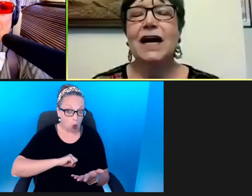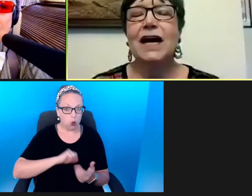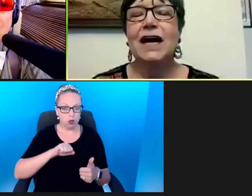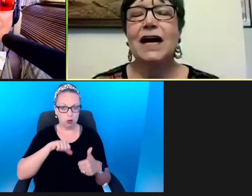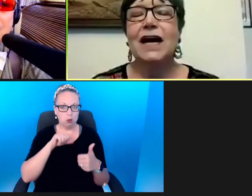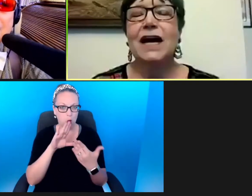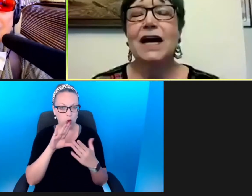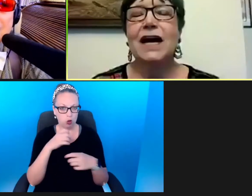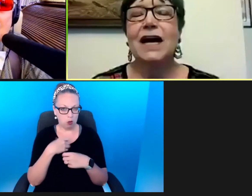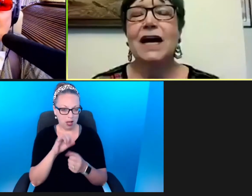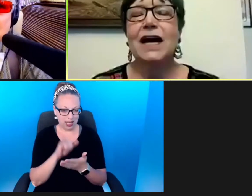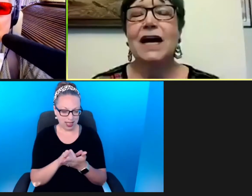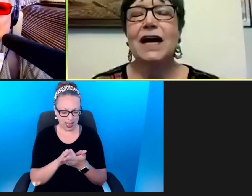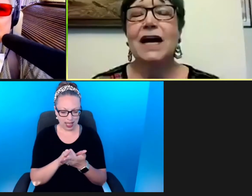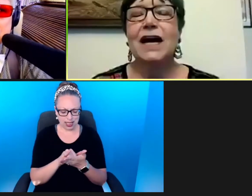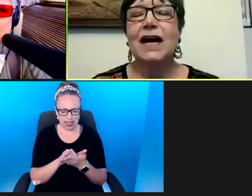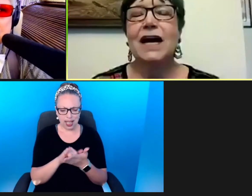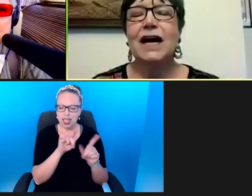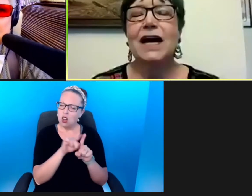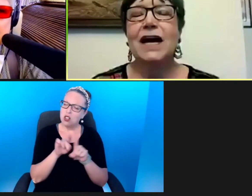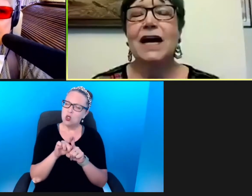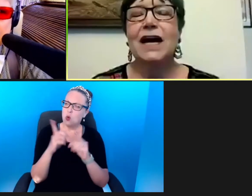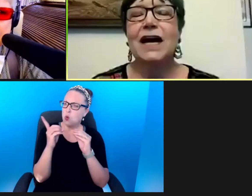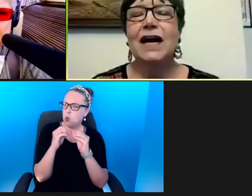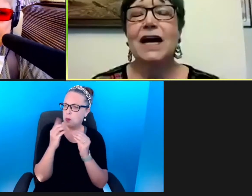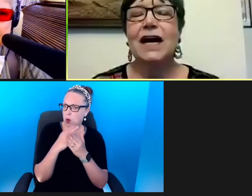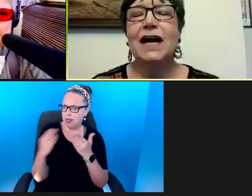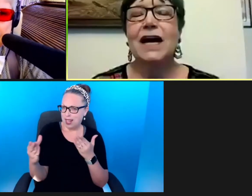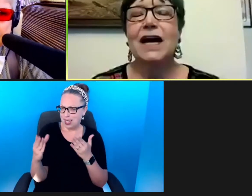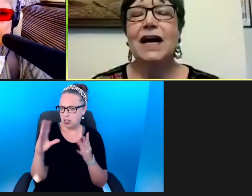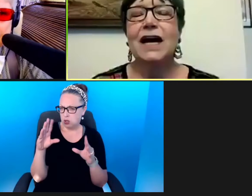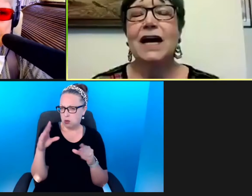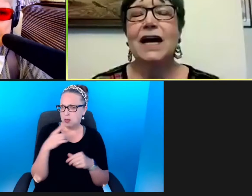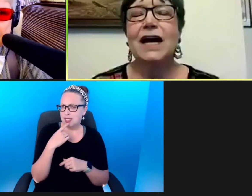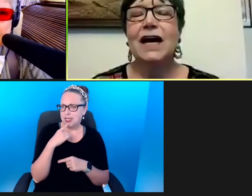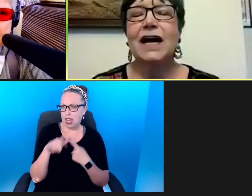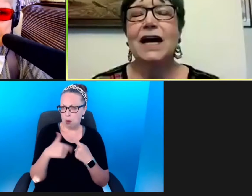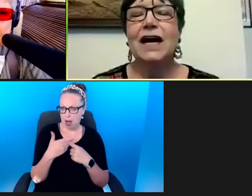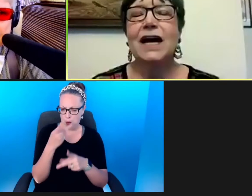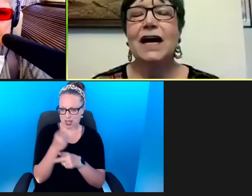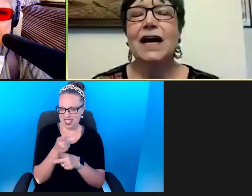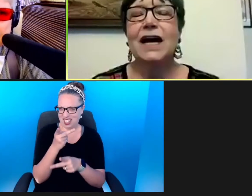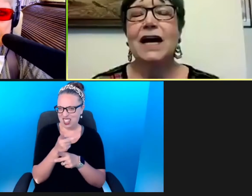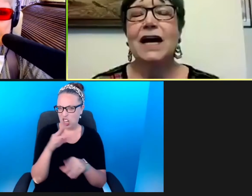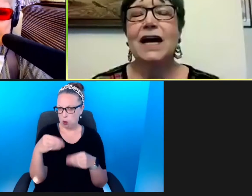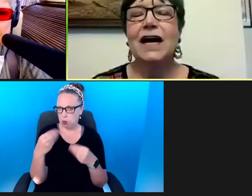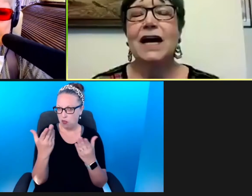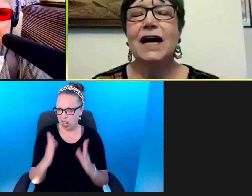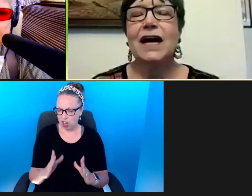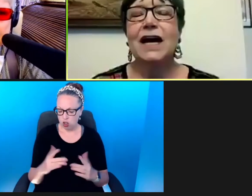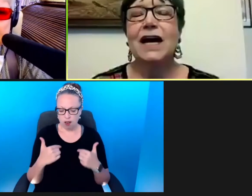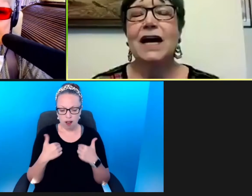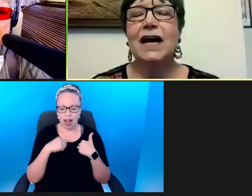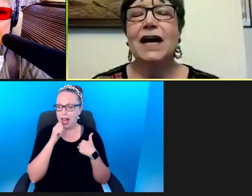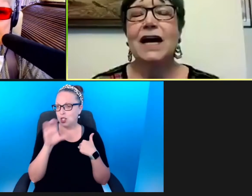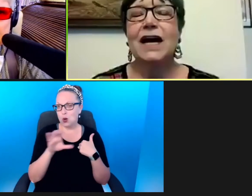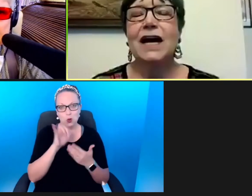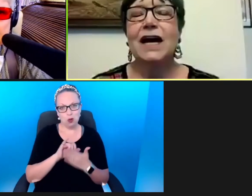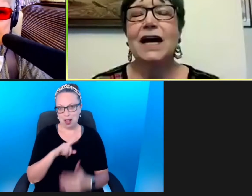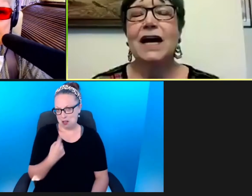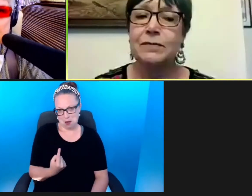I guess one other thing I'd want to say about being a caregiver, and that is that I don't do that